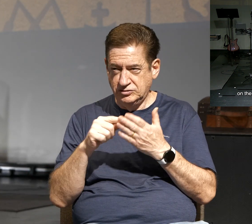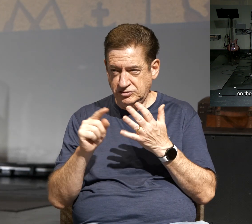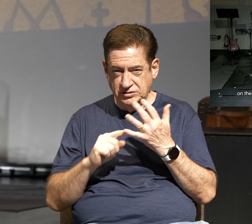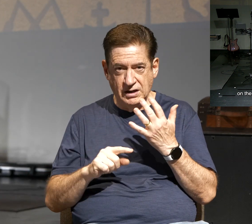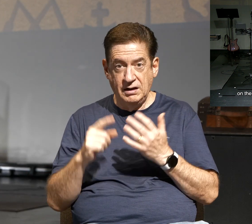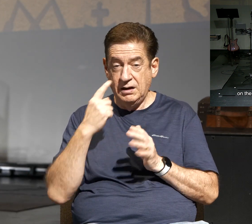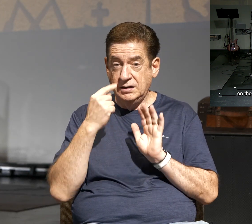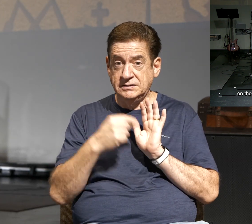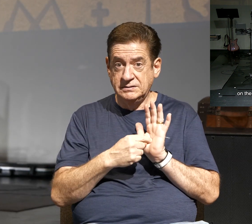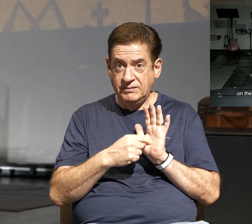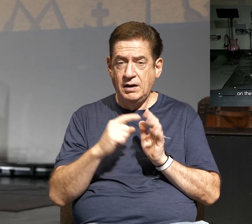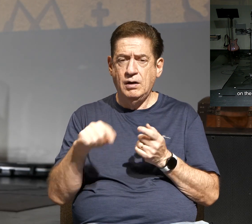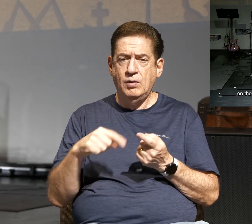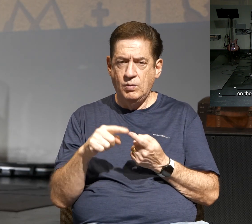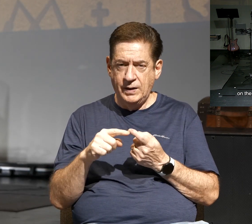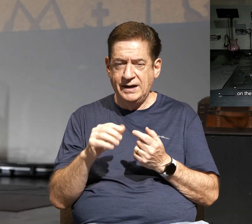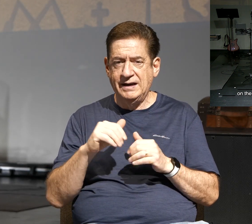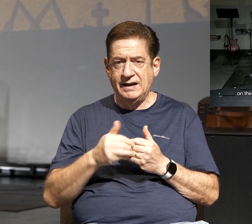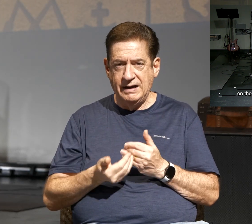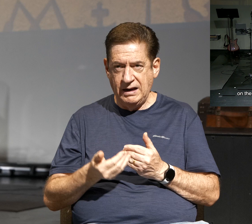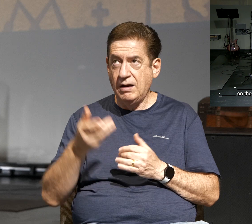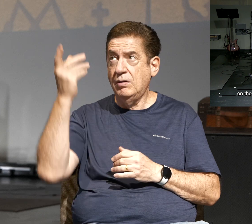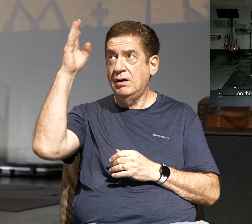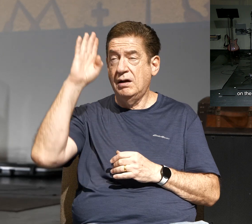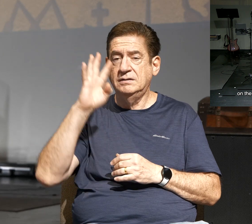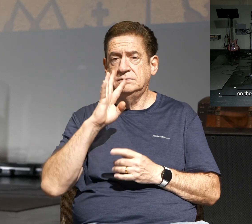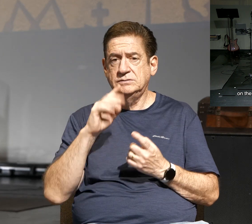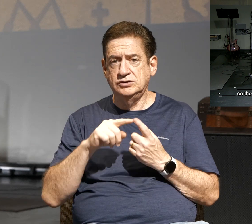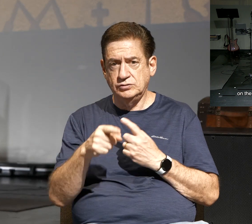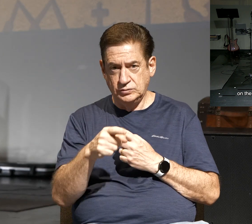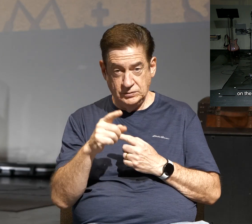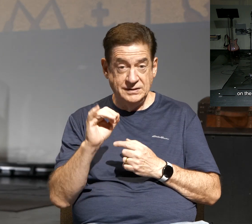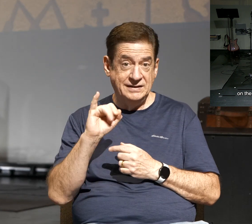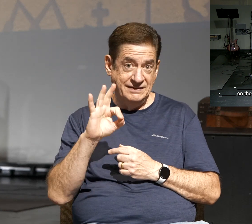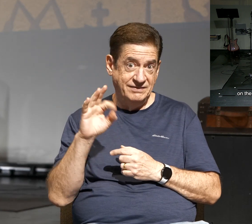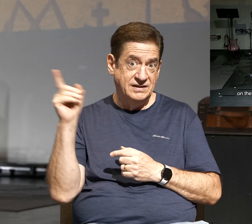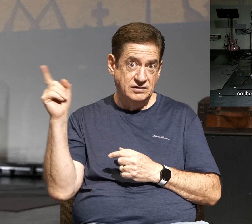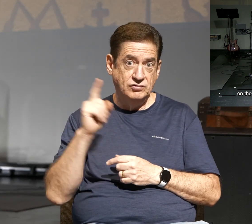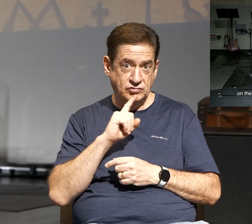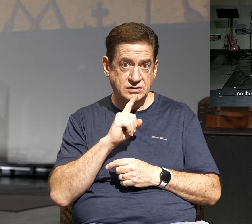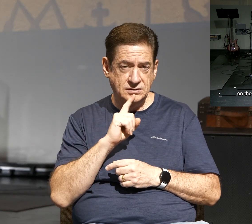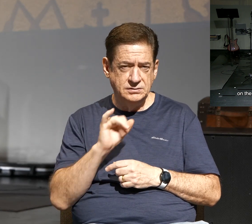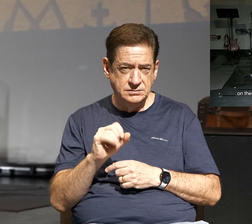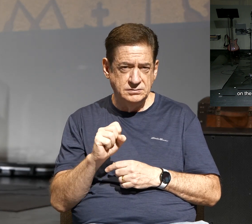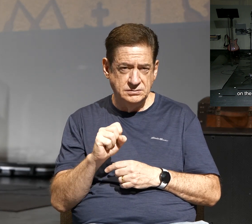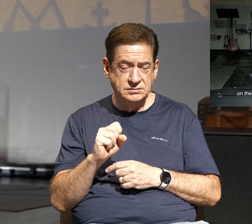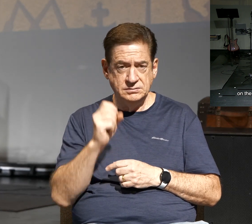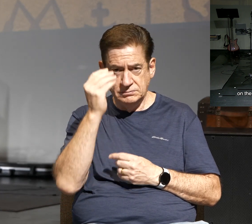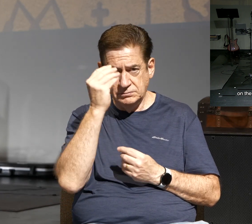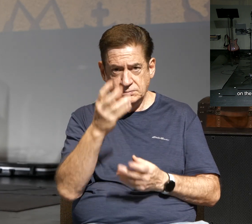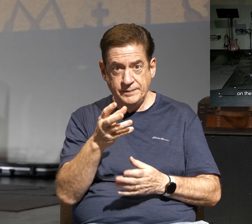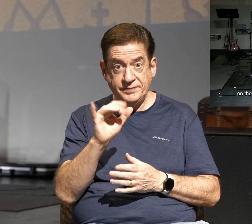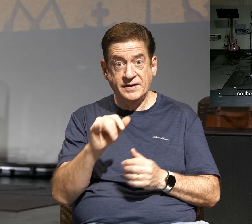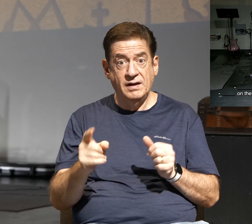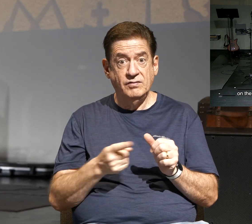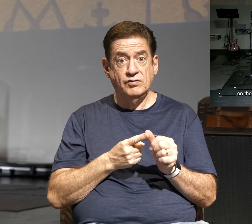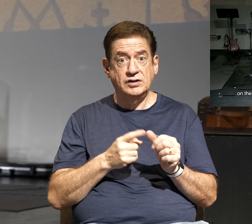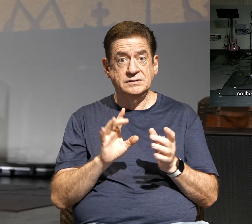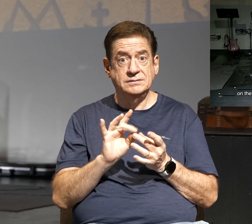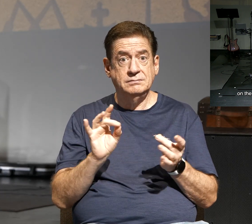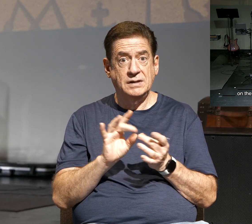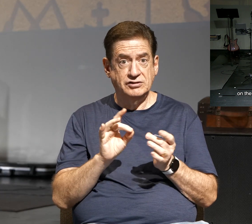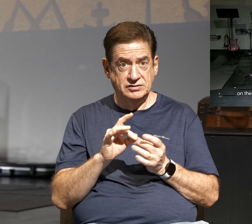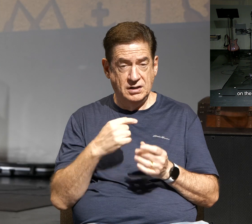identifying when and how God is speaking to you, if indeed he is. By the way, in that first message, I